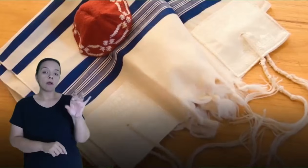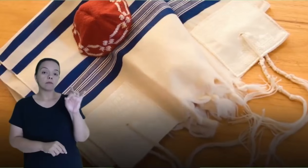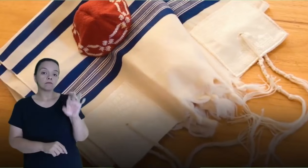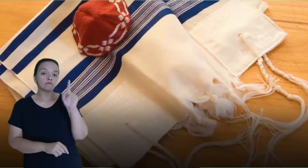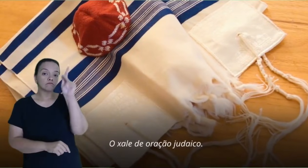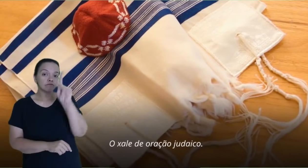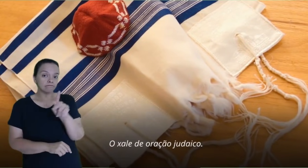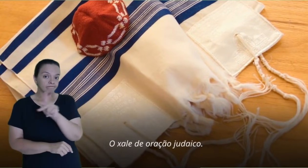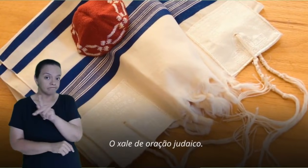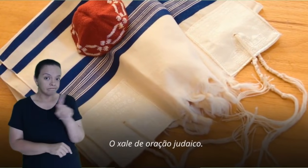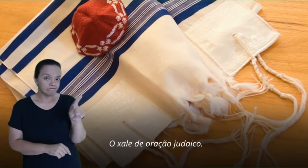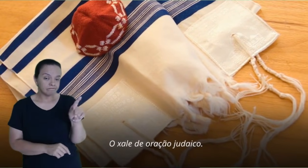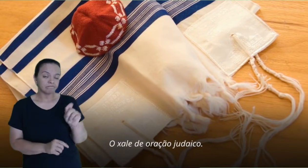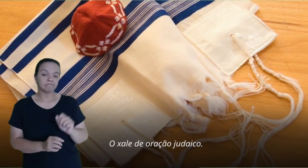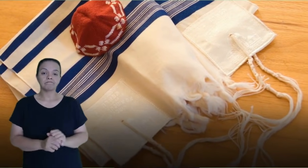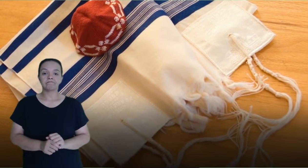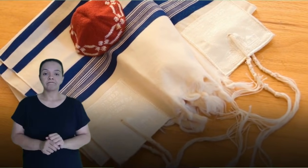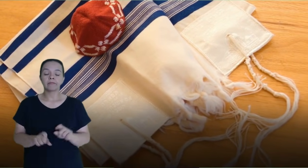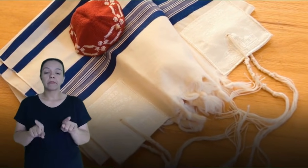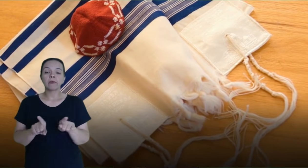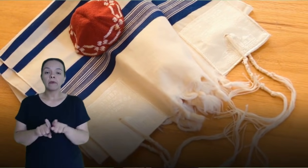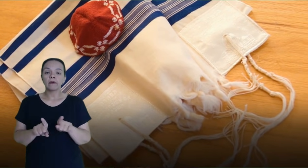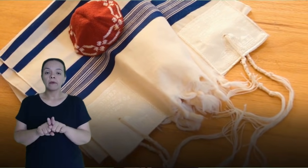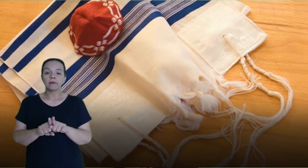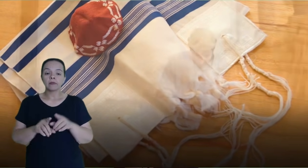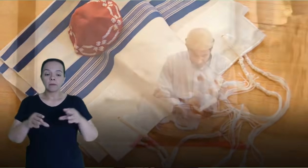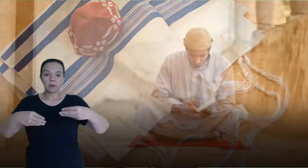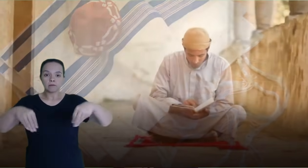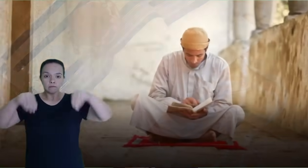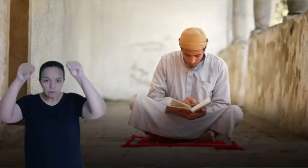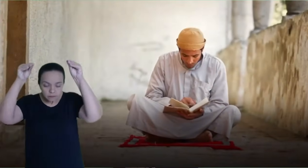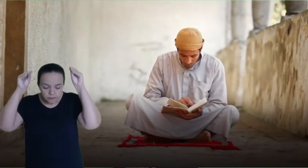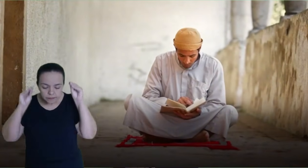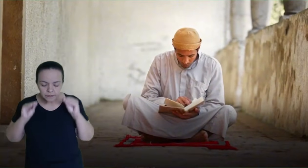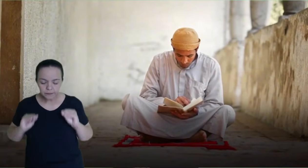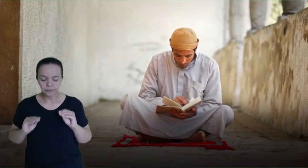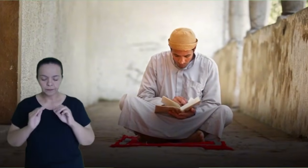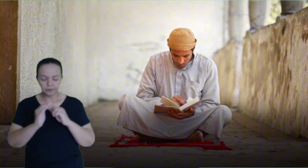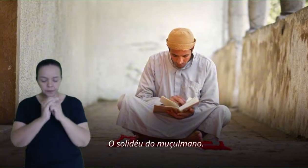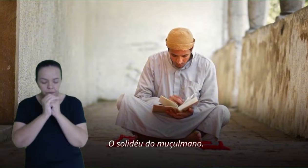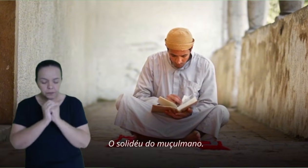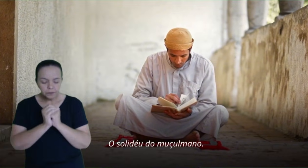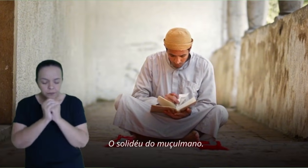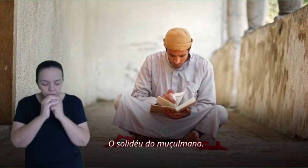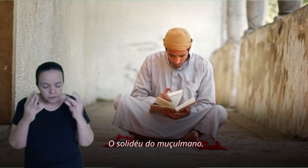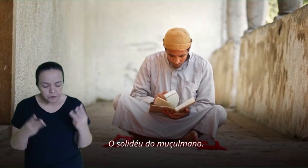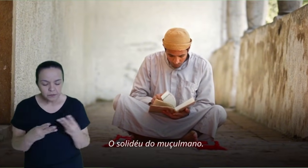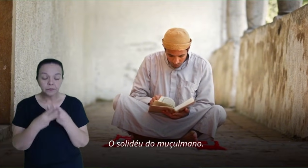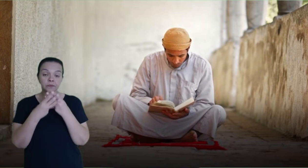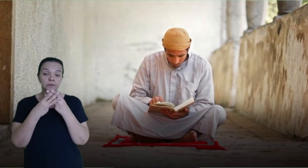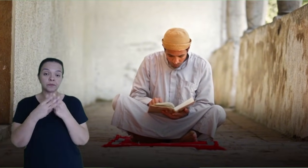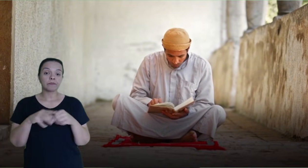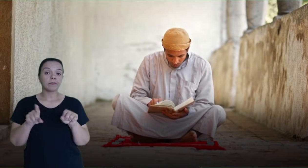the Jewish prayer shawl, the Muslim skull cap,